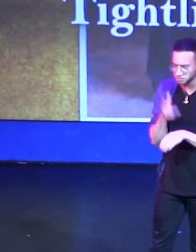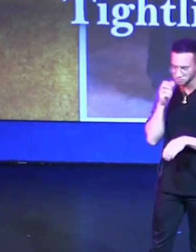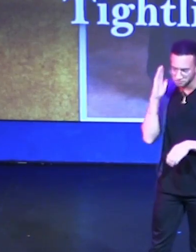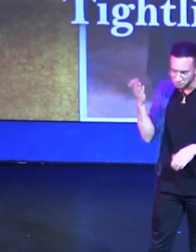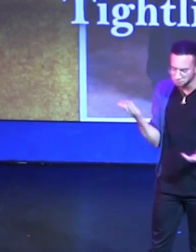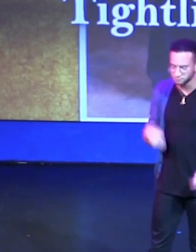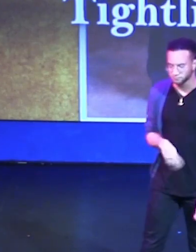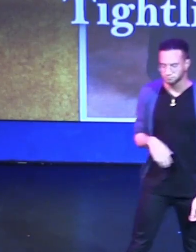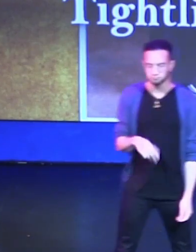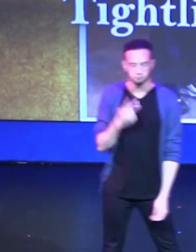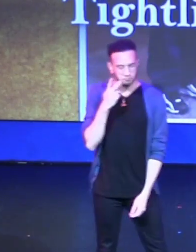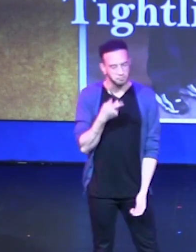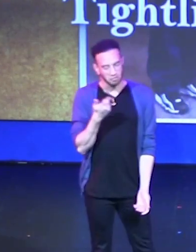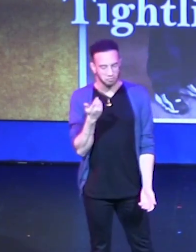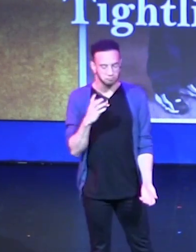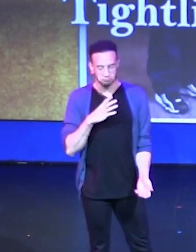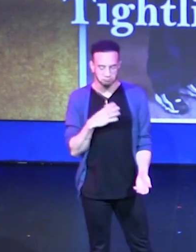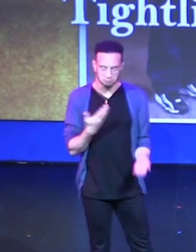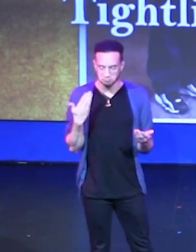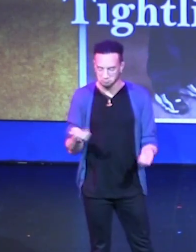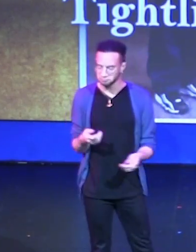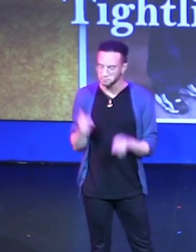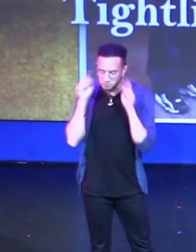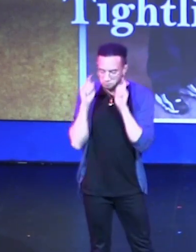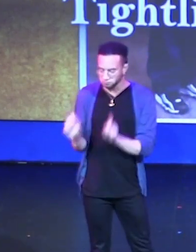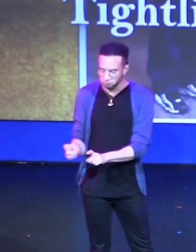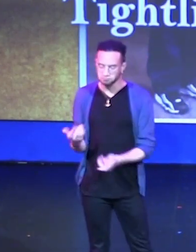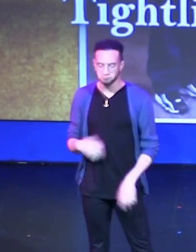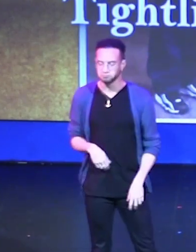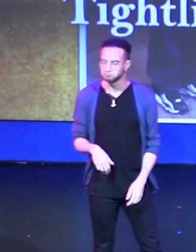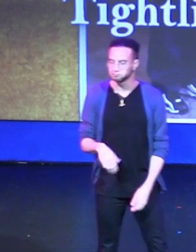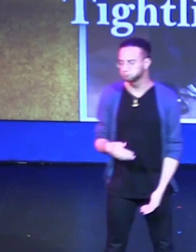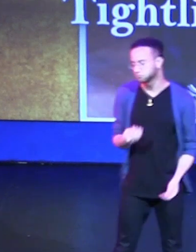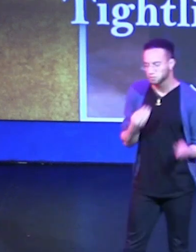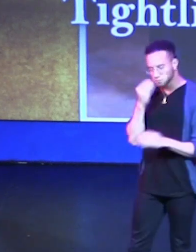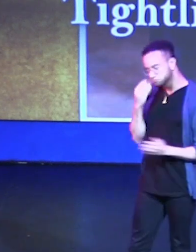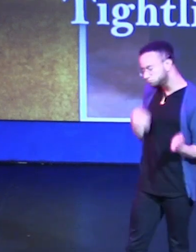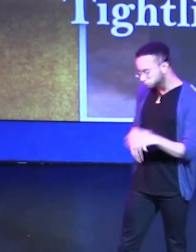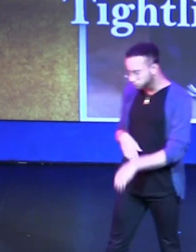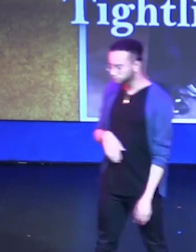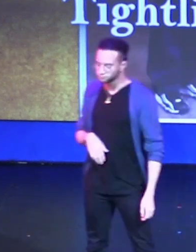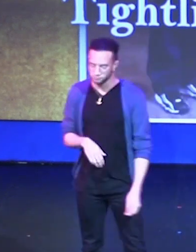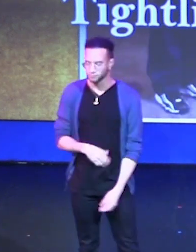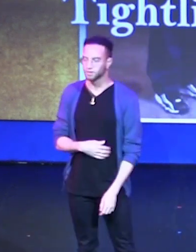The audiologist gave me a hearing aid to see if it would help. So I went along and used them.